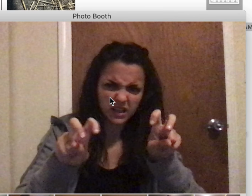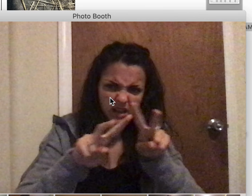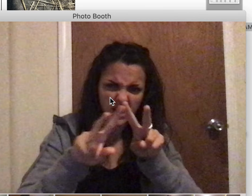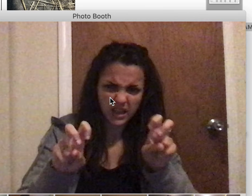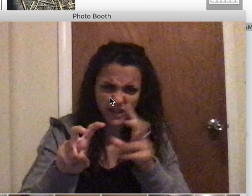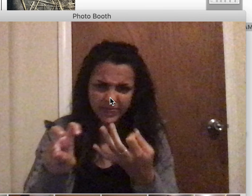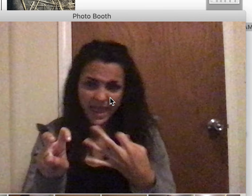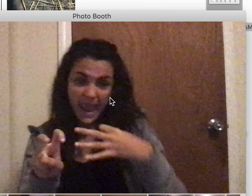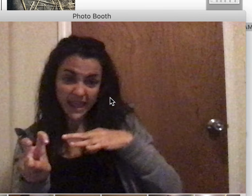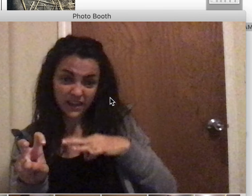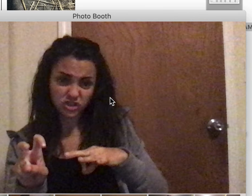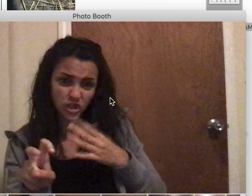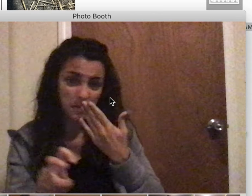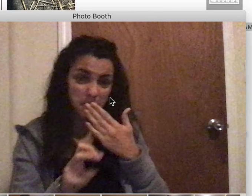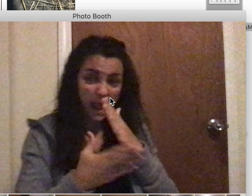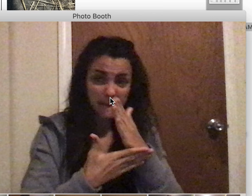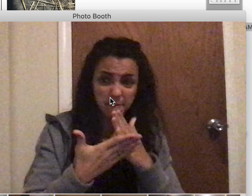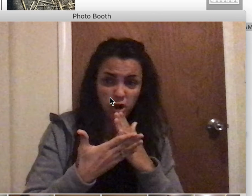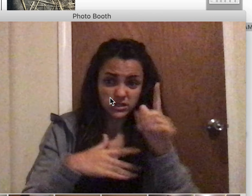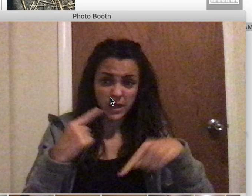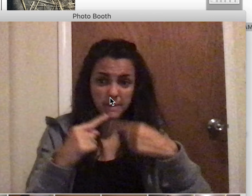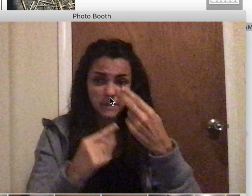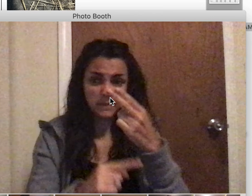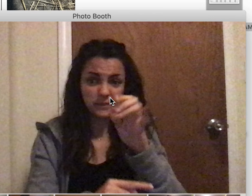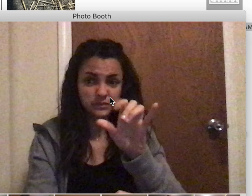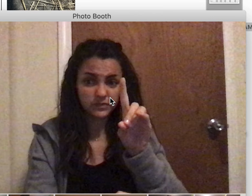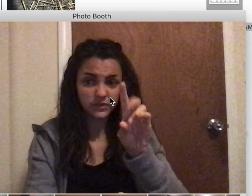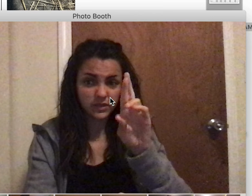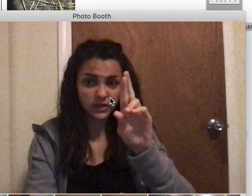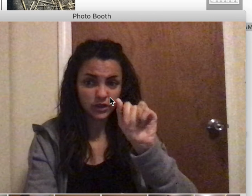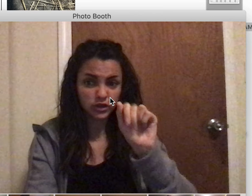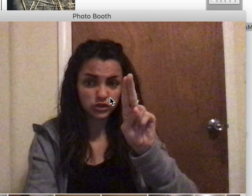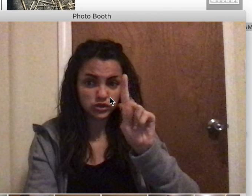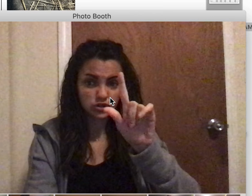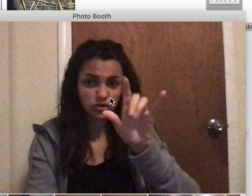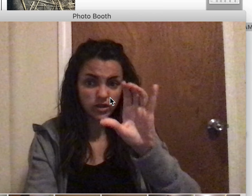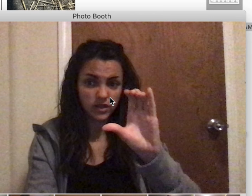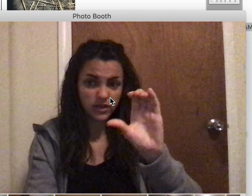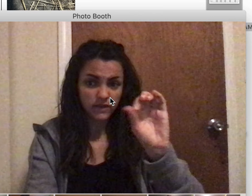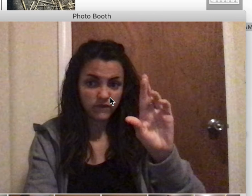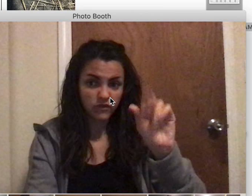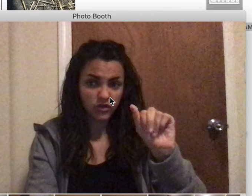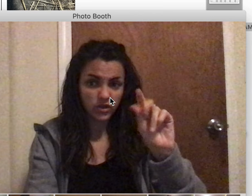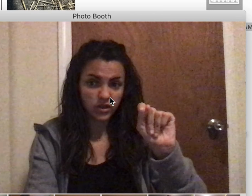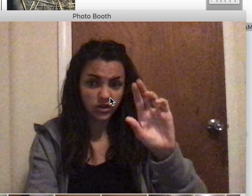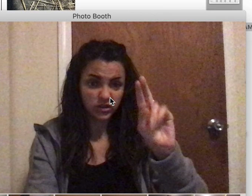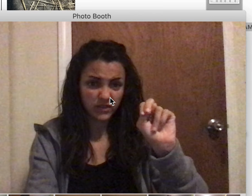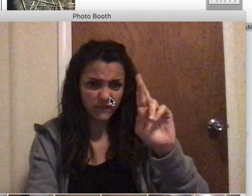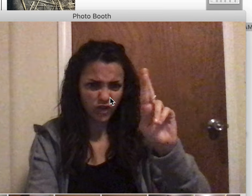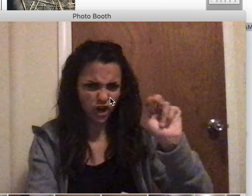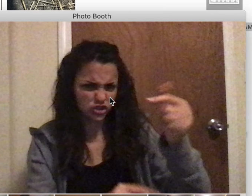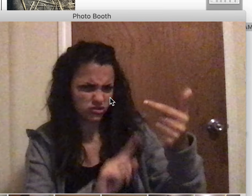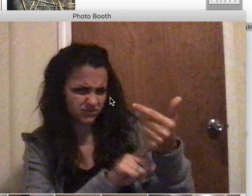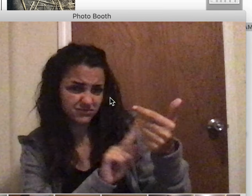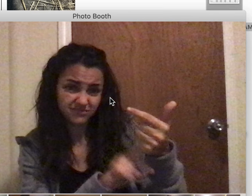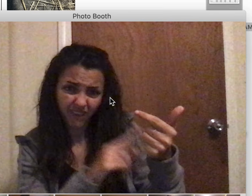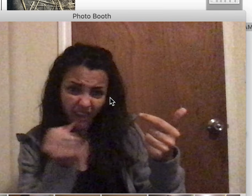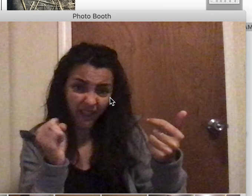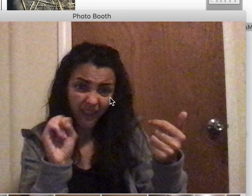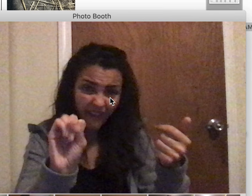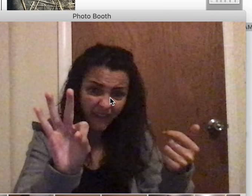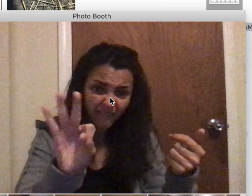hydraulic fracturing? So those of you who are not familiar with hydrofracking or hydraulic fracking or just